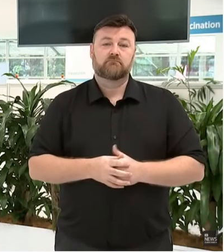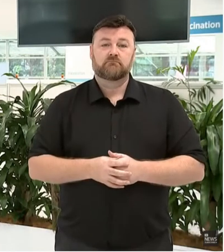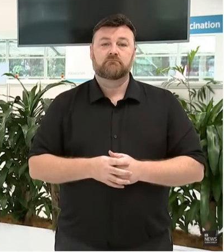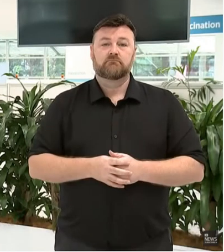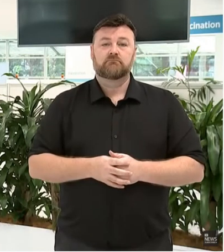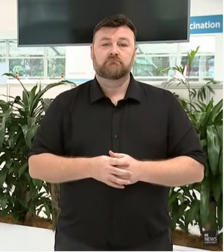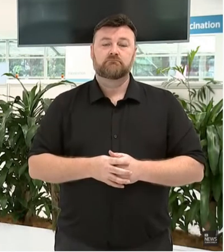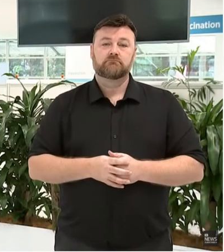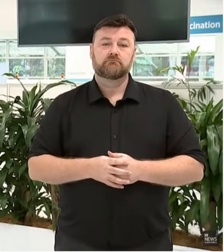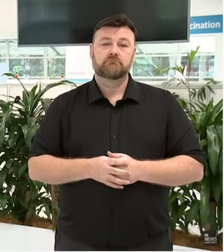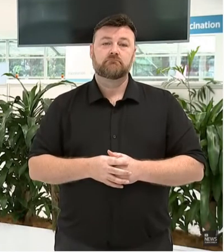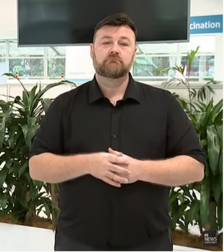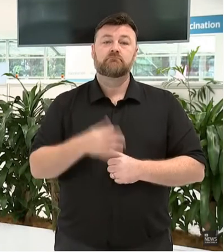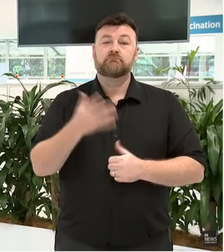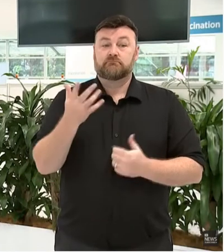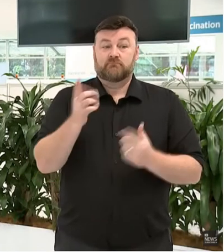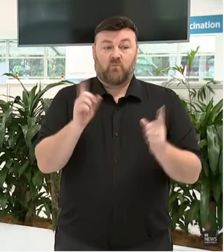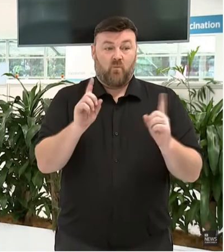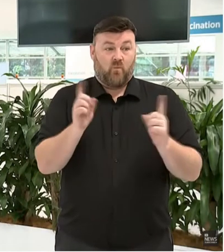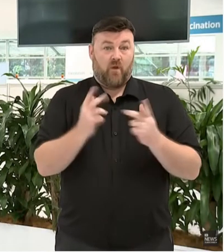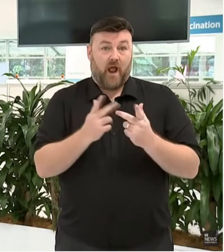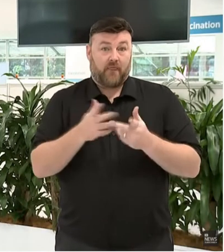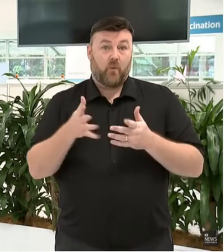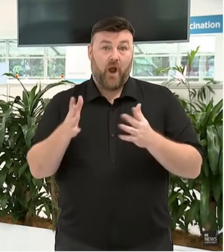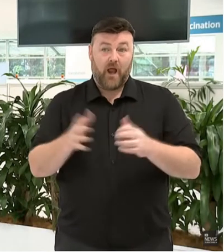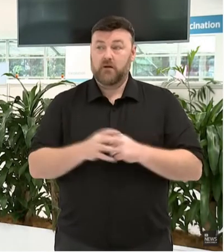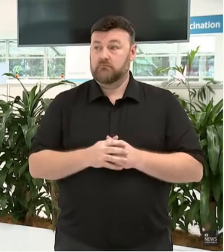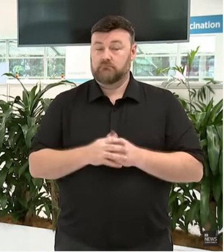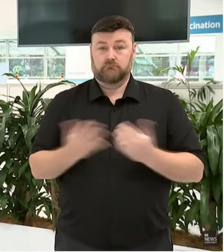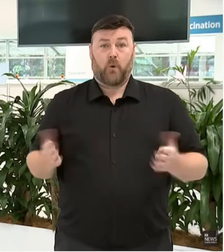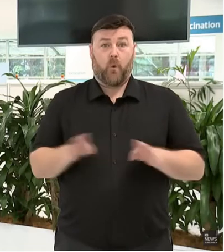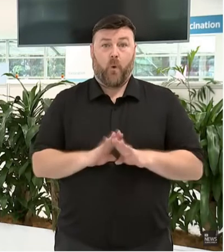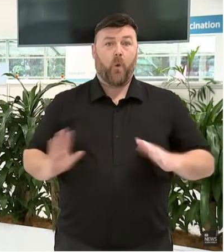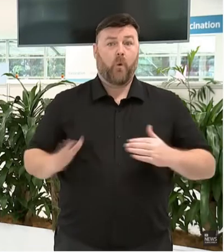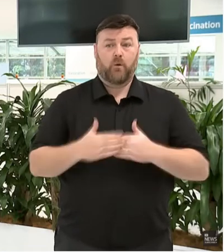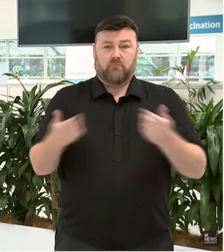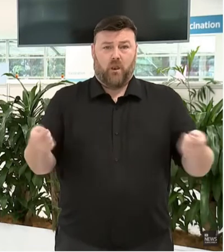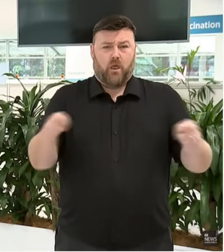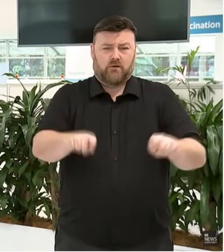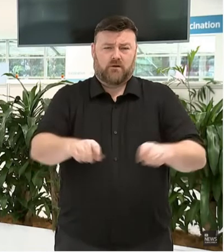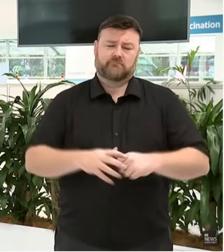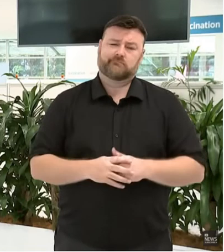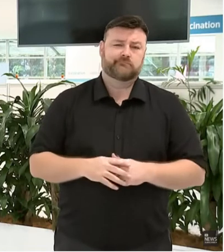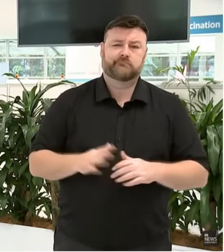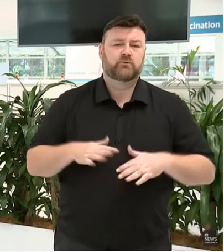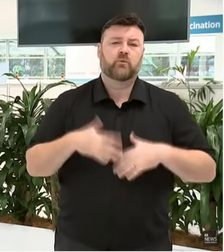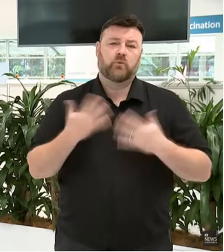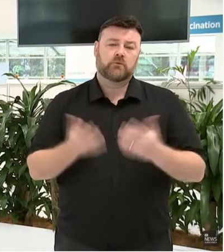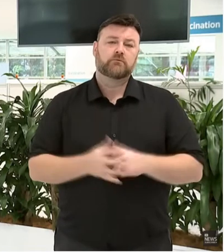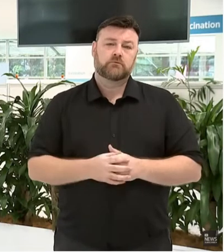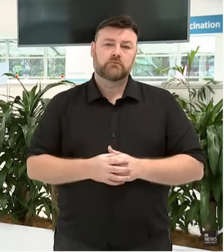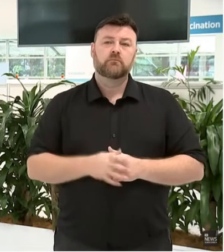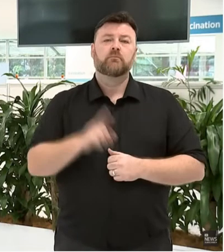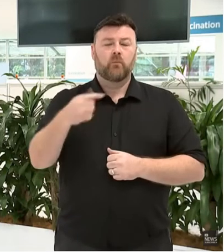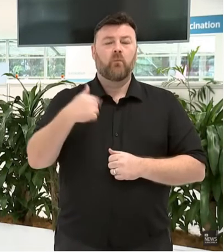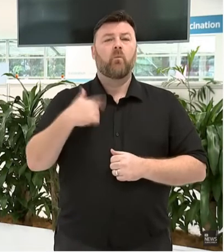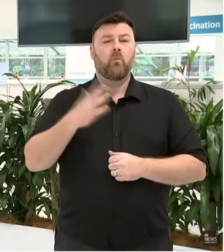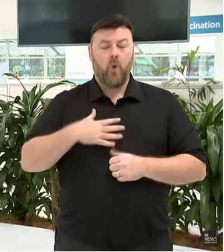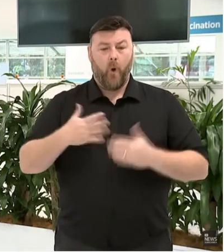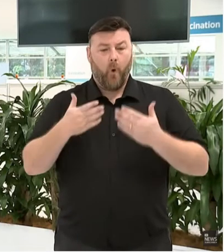through this next phase. The alternative is to close down, is to lock down. What we need to do is open